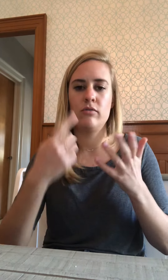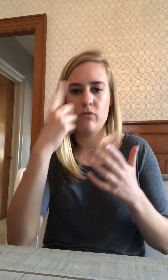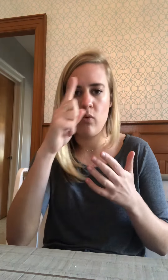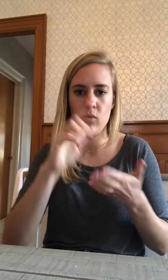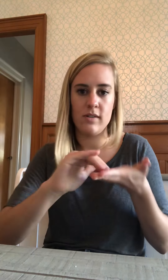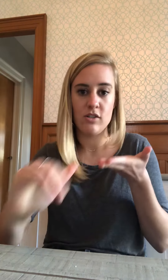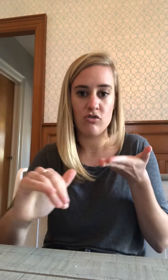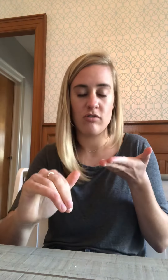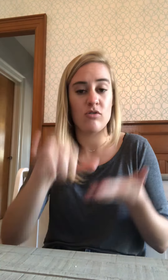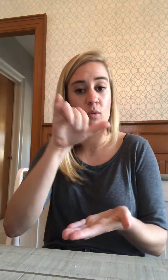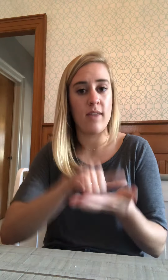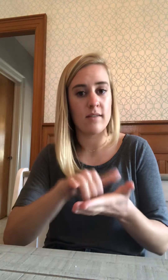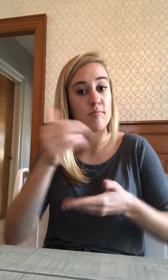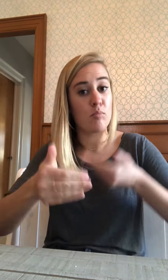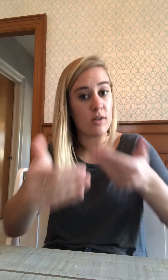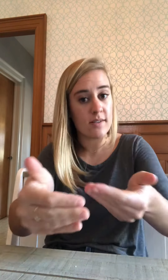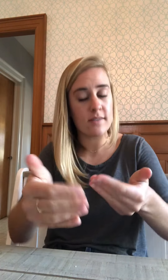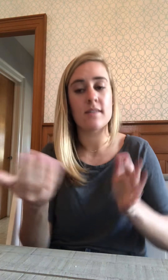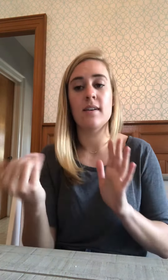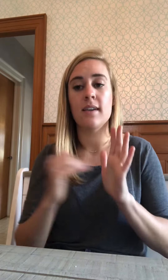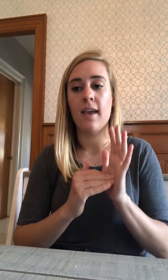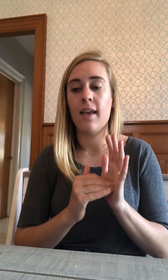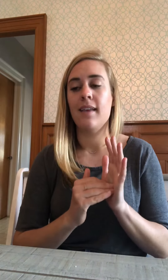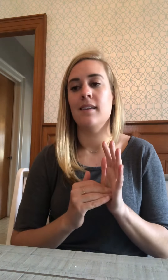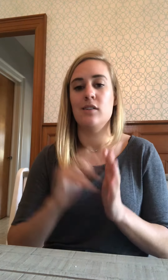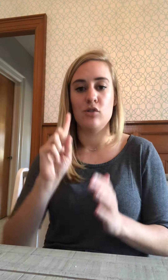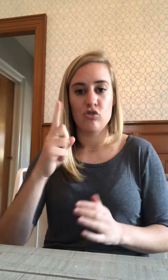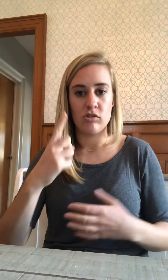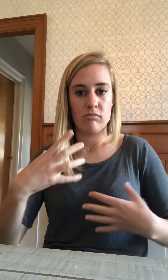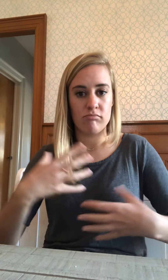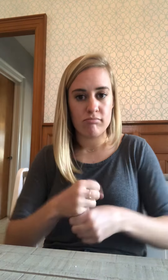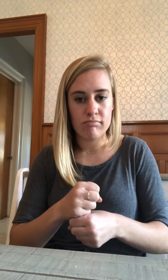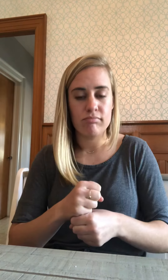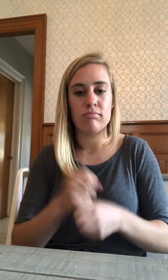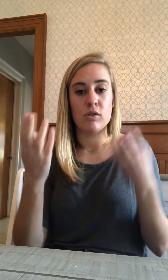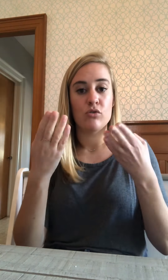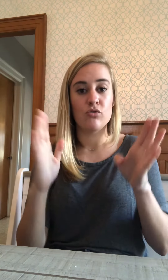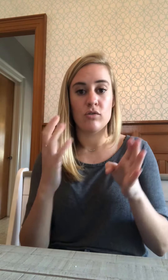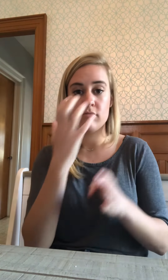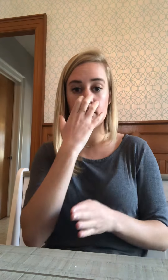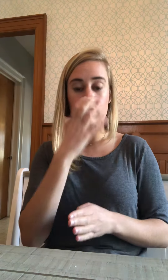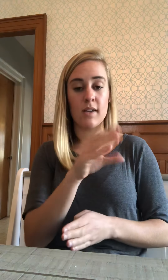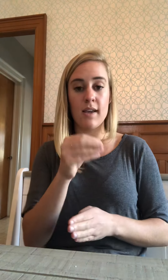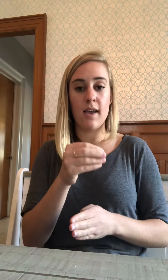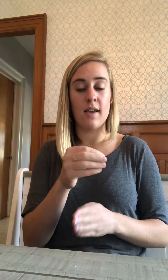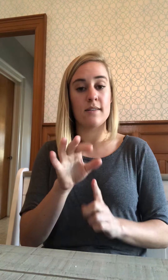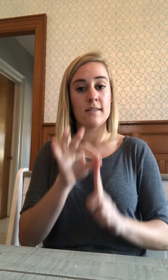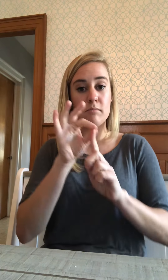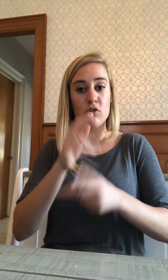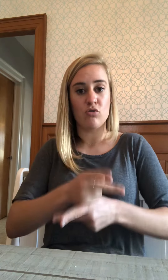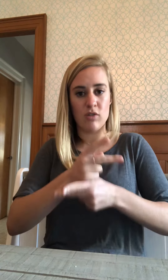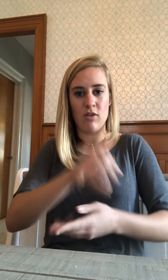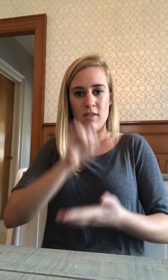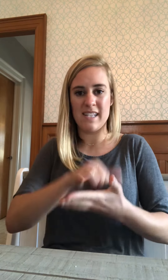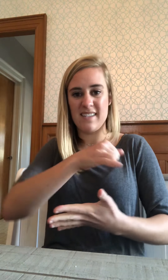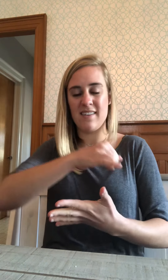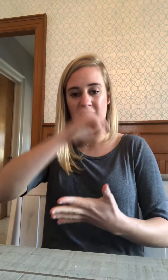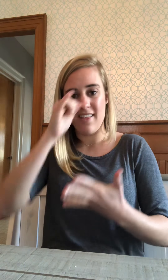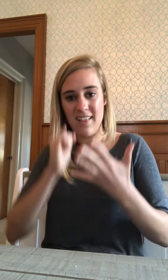process. Again, just to recap, general anesthesia and special care is the treatment of last resort, and the risks of